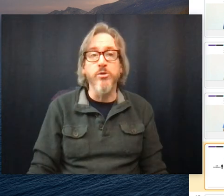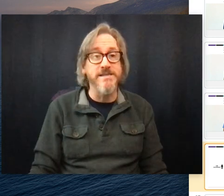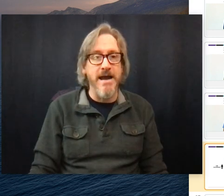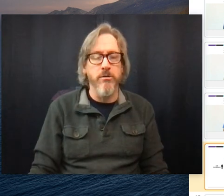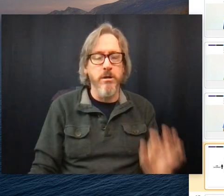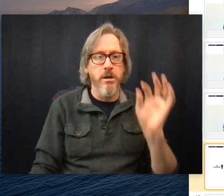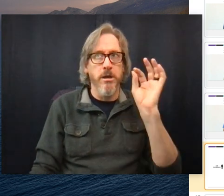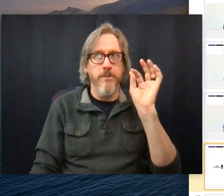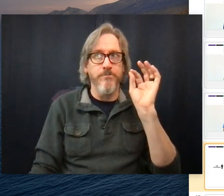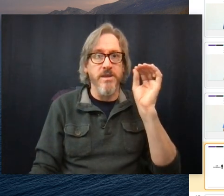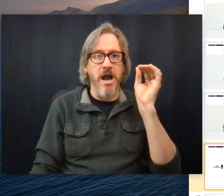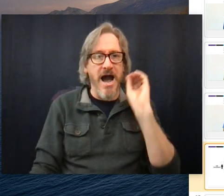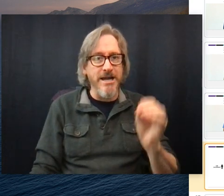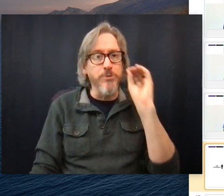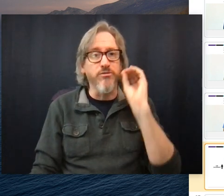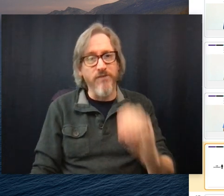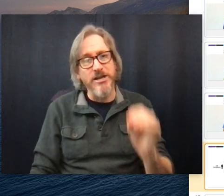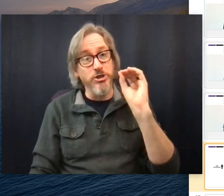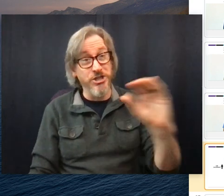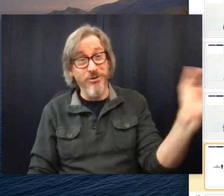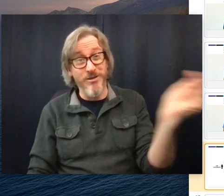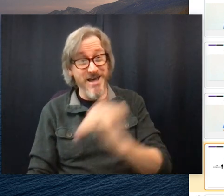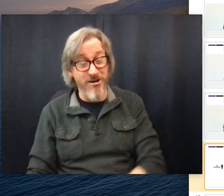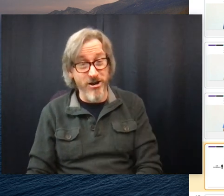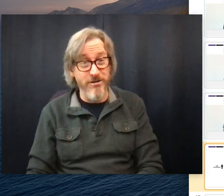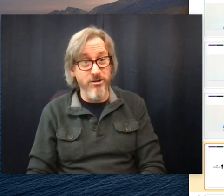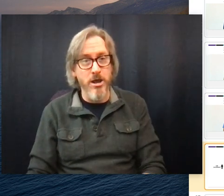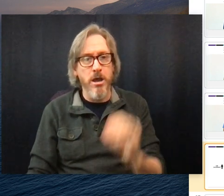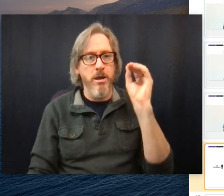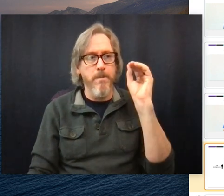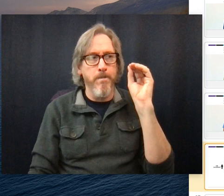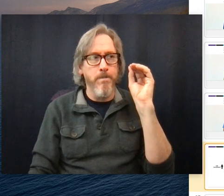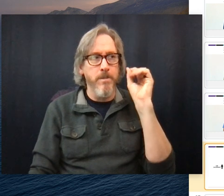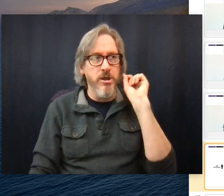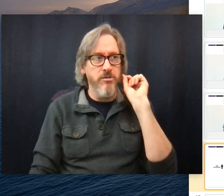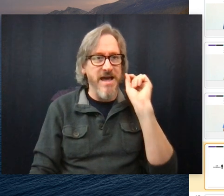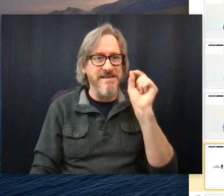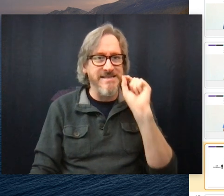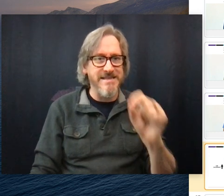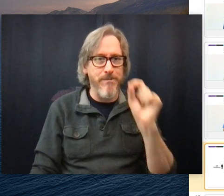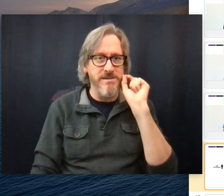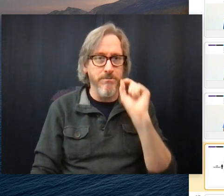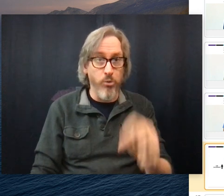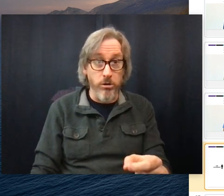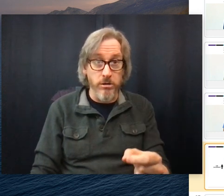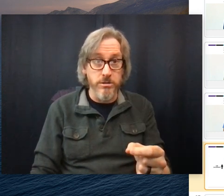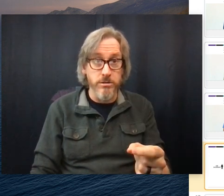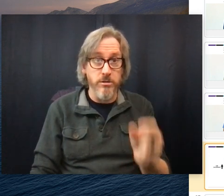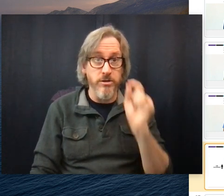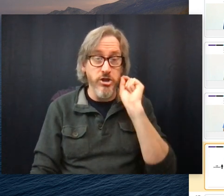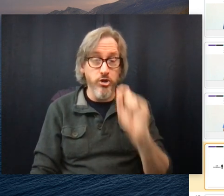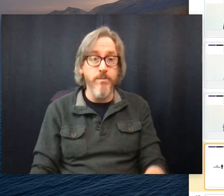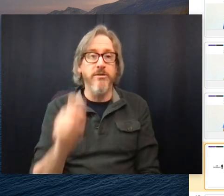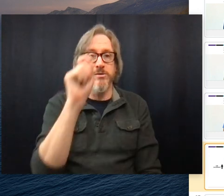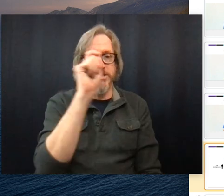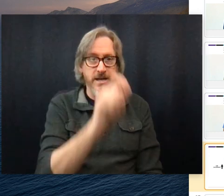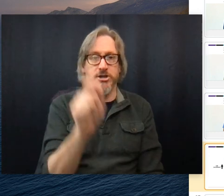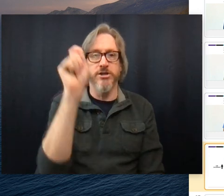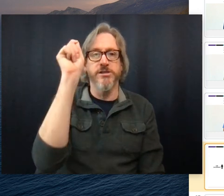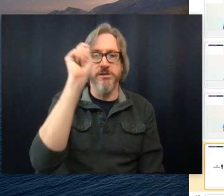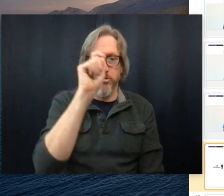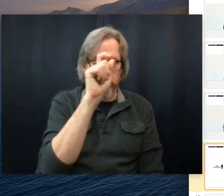Write those down. I could provide you a sheet with that on it. That step is important, that you make